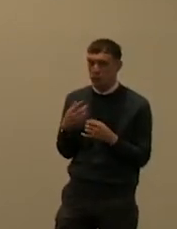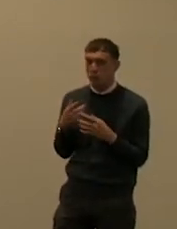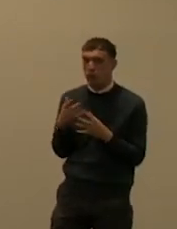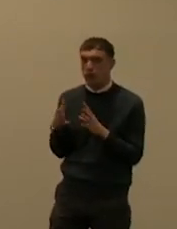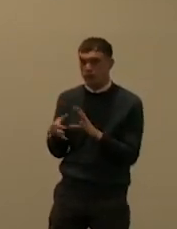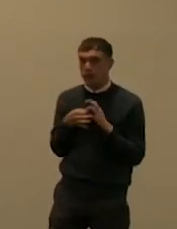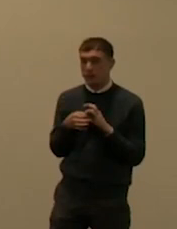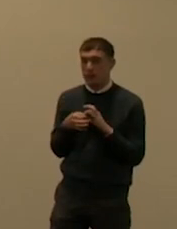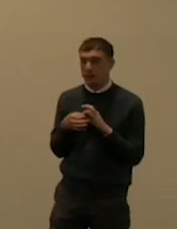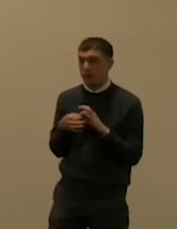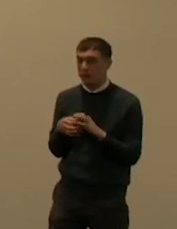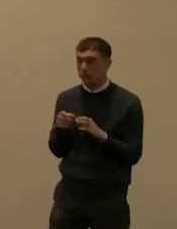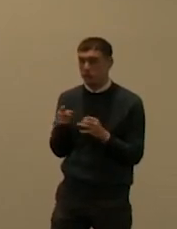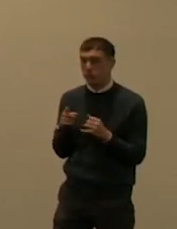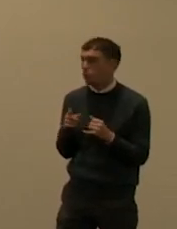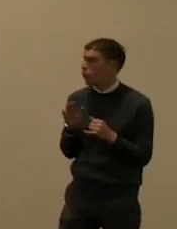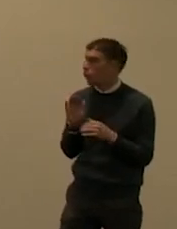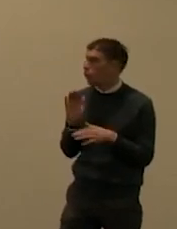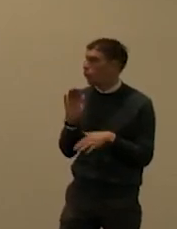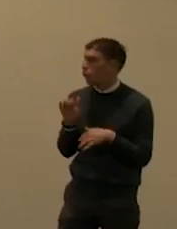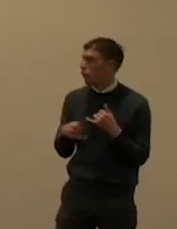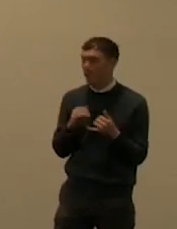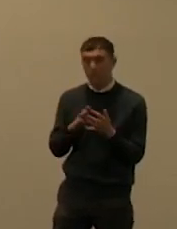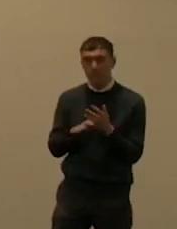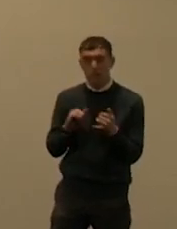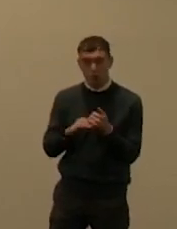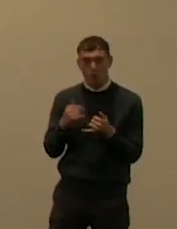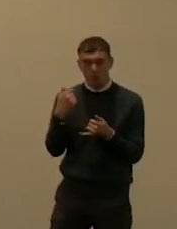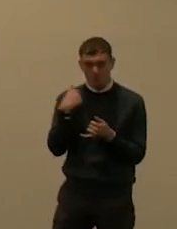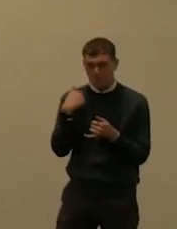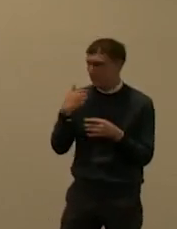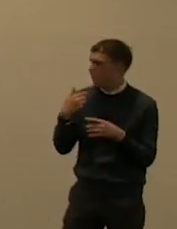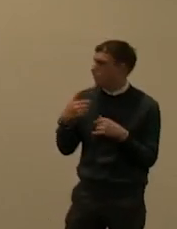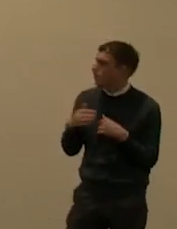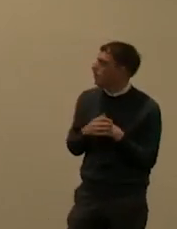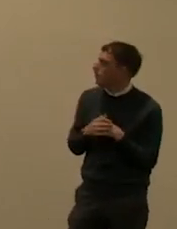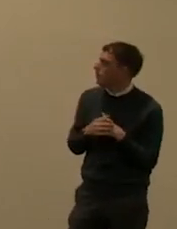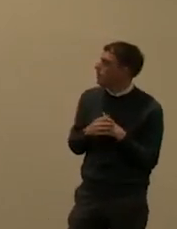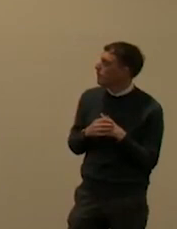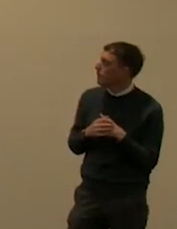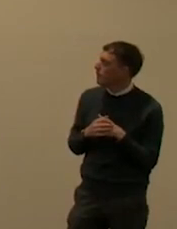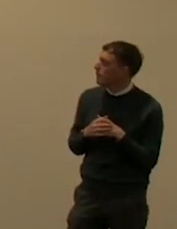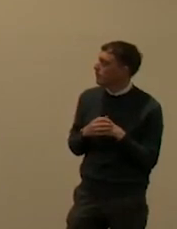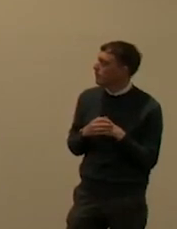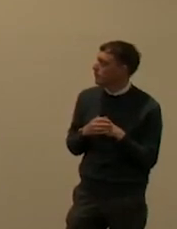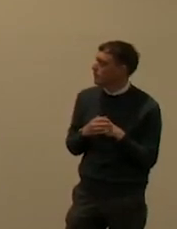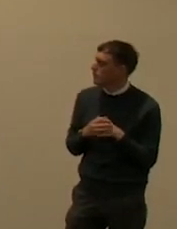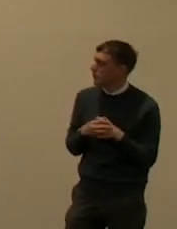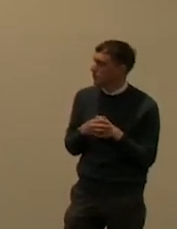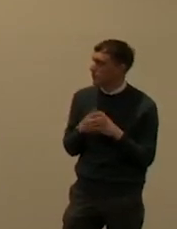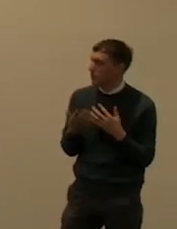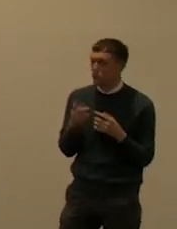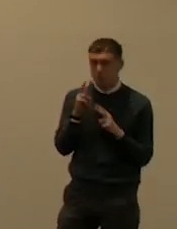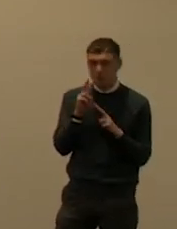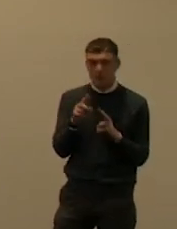connecting to my client in West Europe over the Microsoft backbone. And you can see we have here a latency from